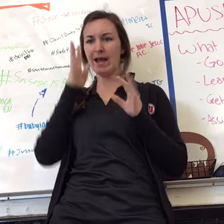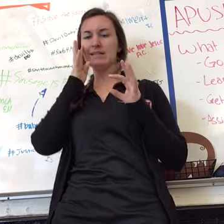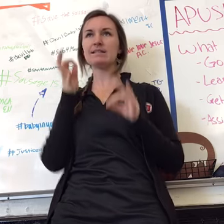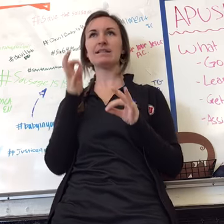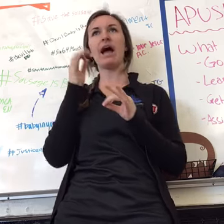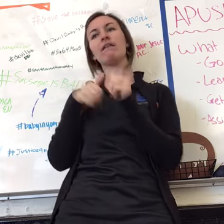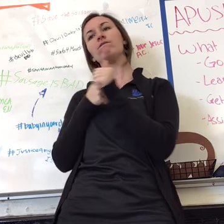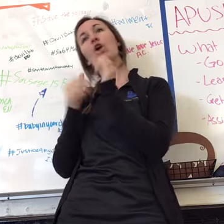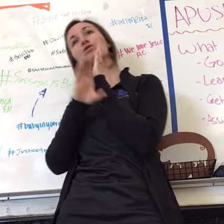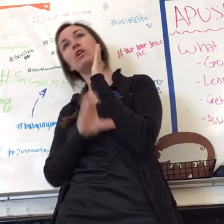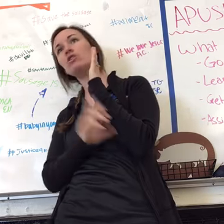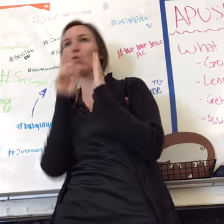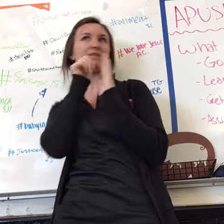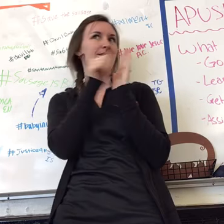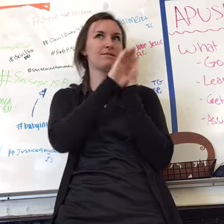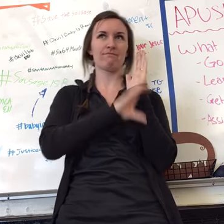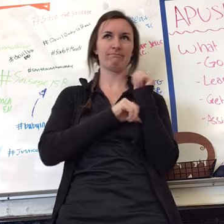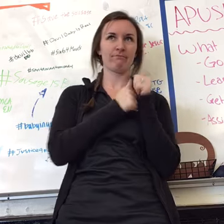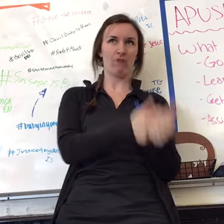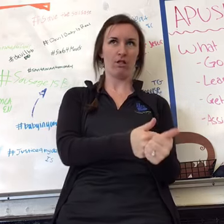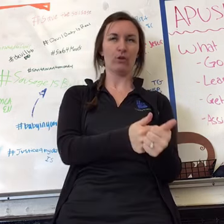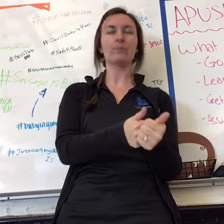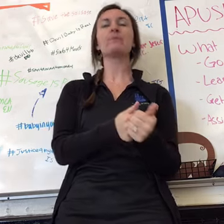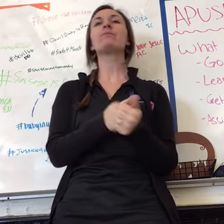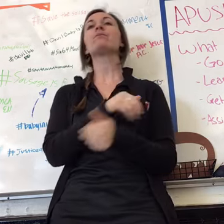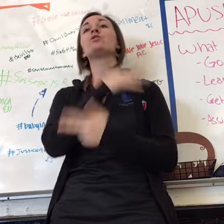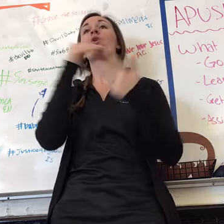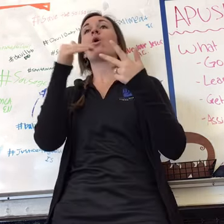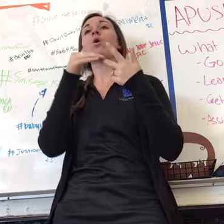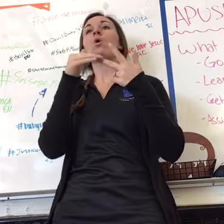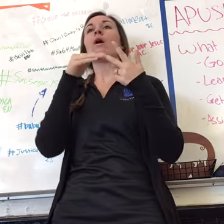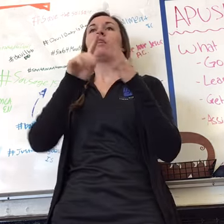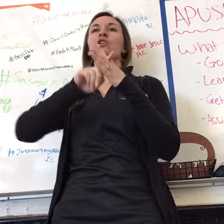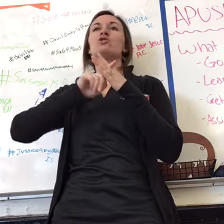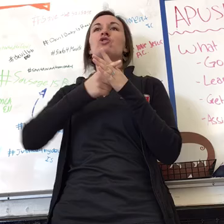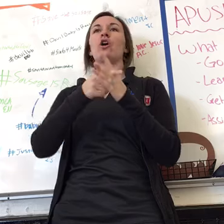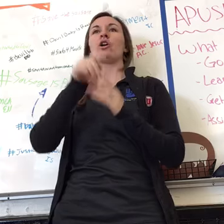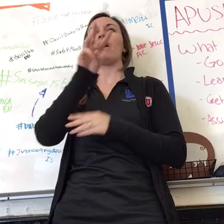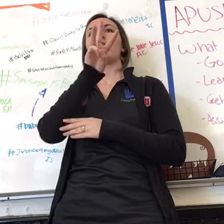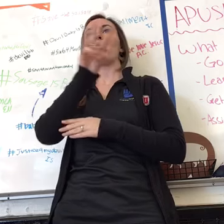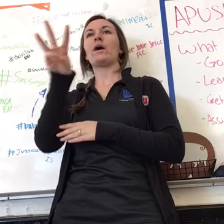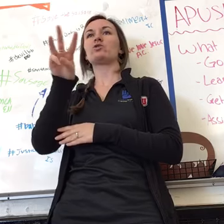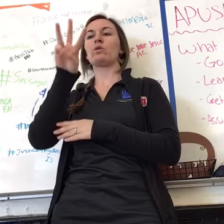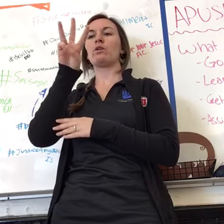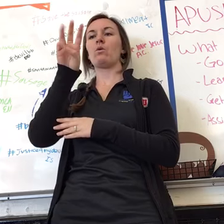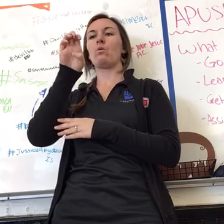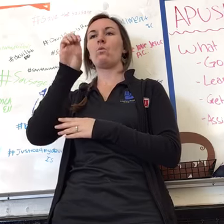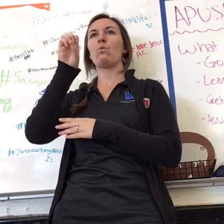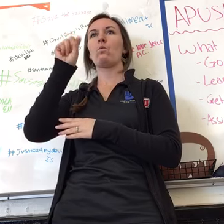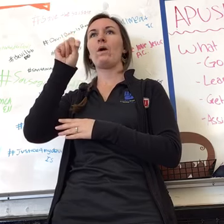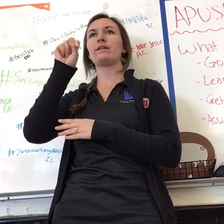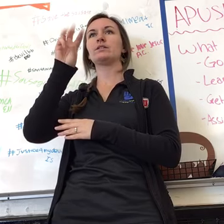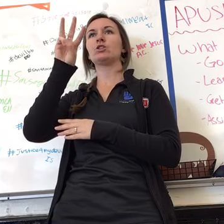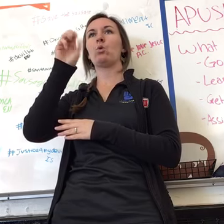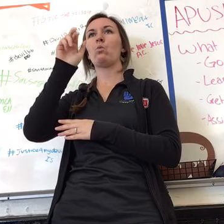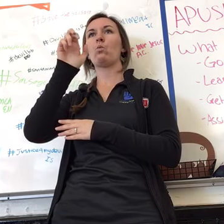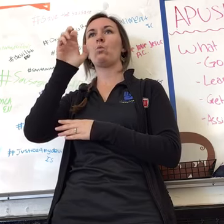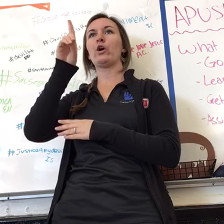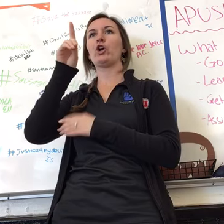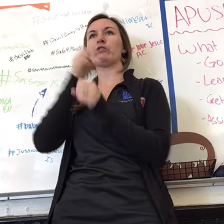in general, the starting of westward expansion. This begins with the Lewis and Clark expedition and things like that. Why we begin to